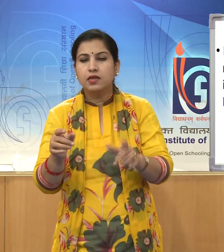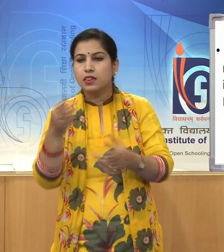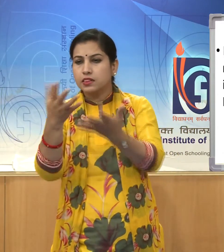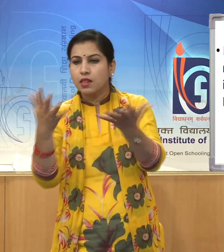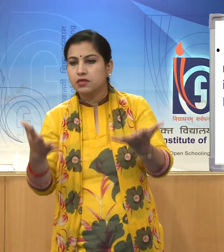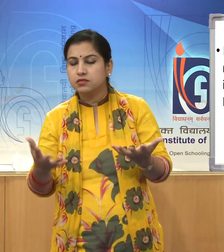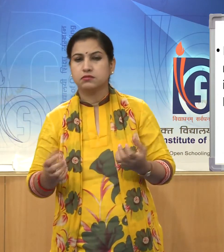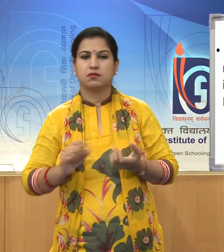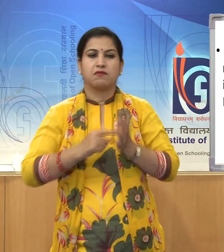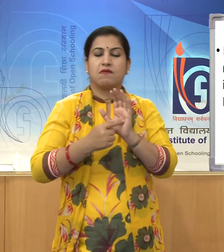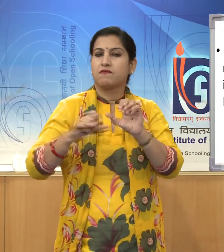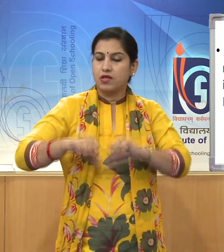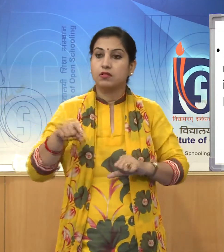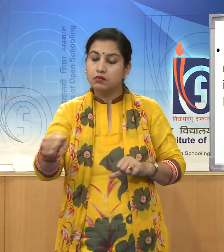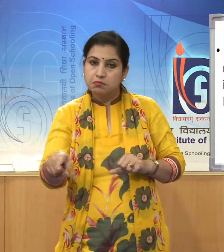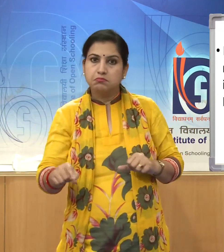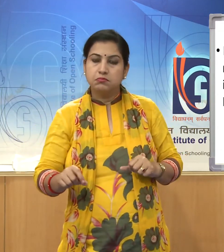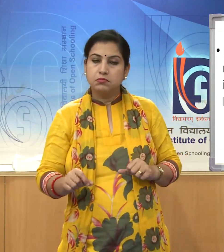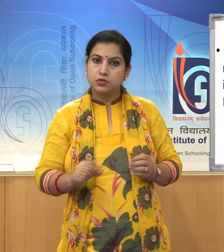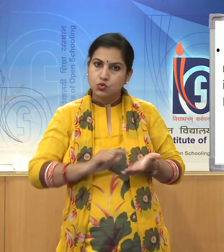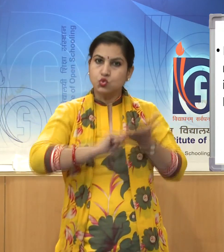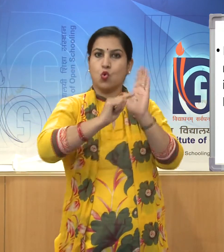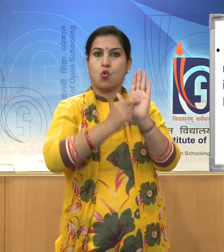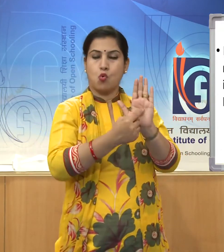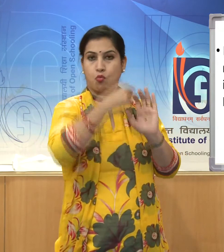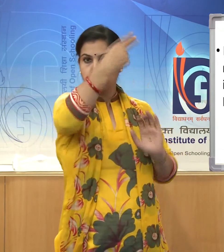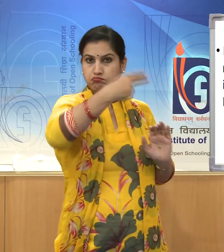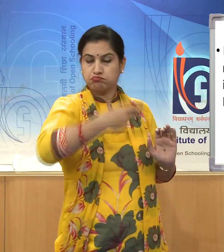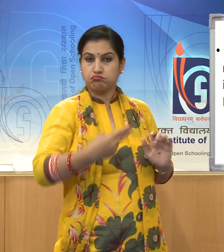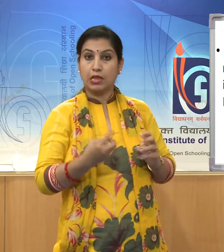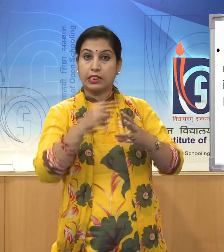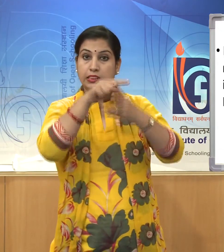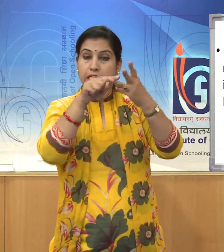non-representational art in his three important series: